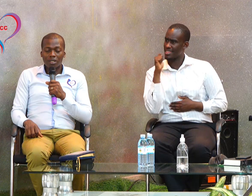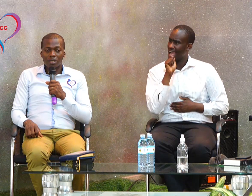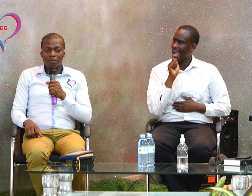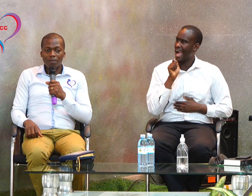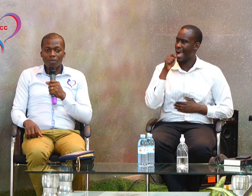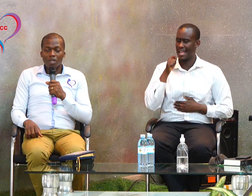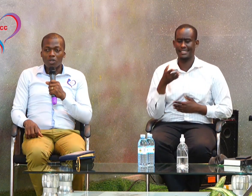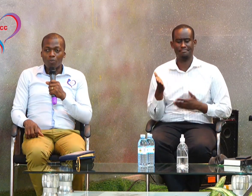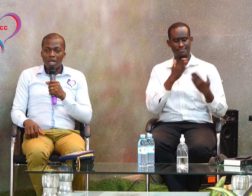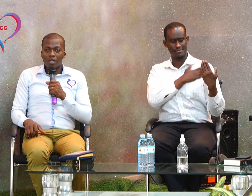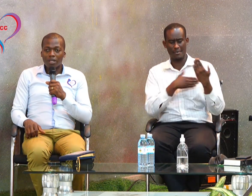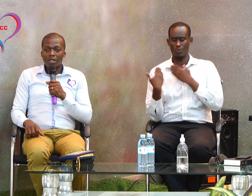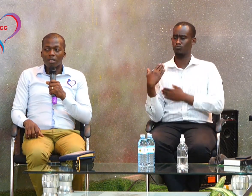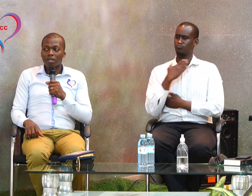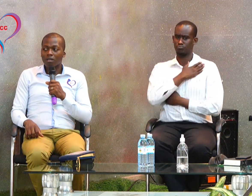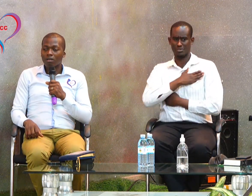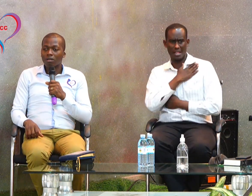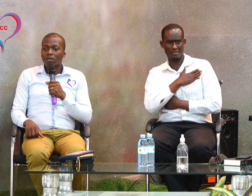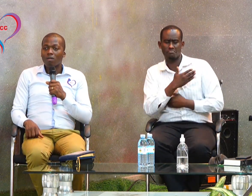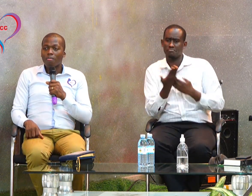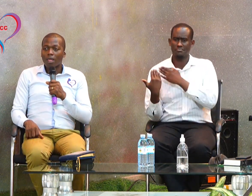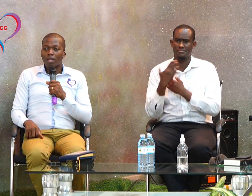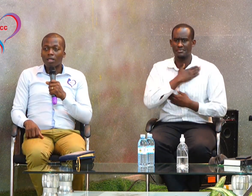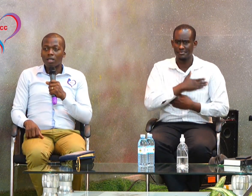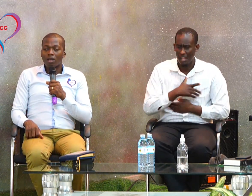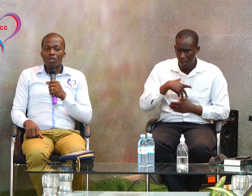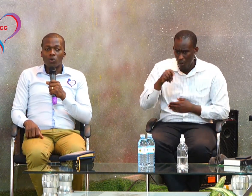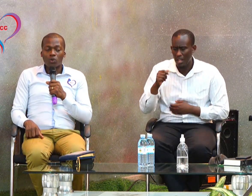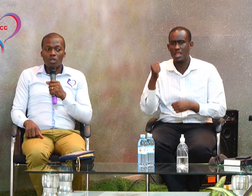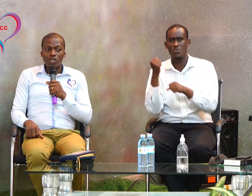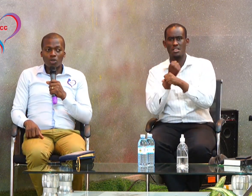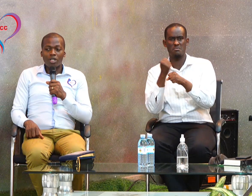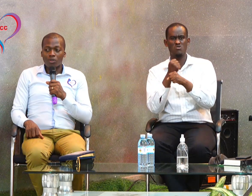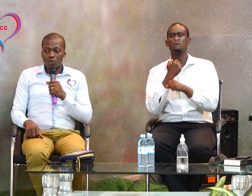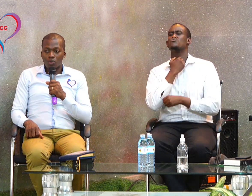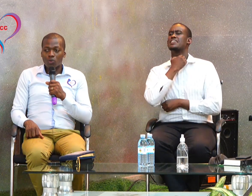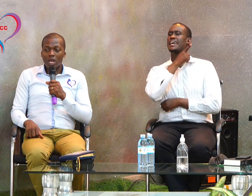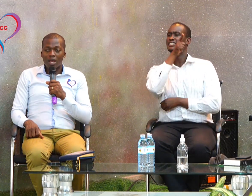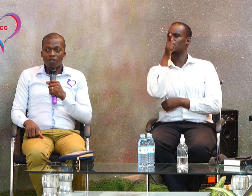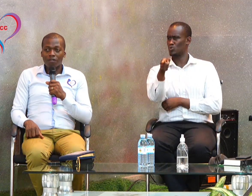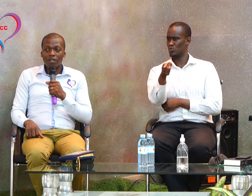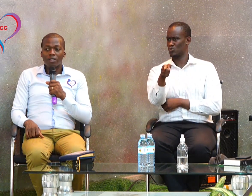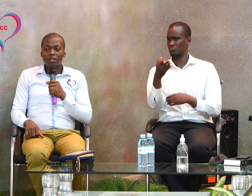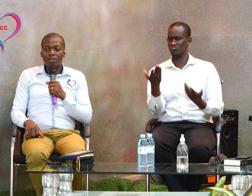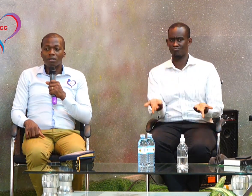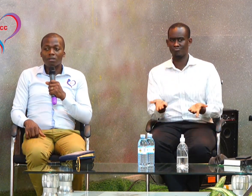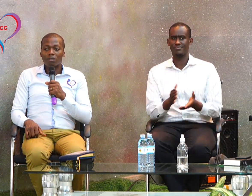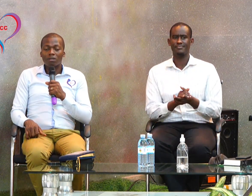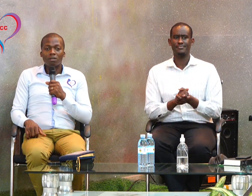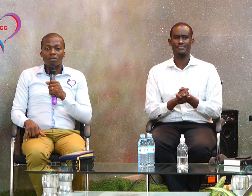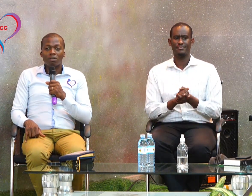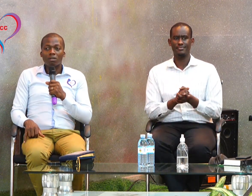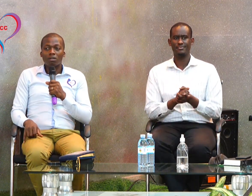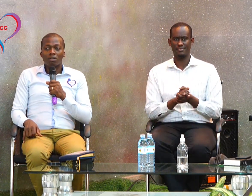teeth. N'onaaba. You bathe. N'ogenda ku mulimu gw'otayagala. And you go to the job that you do not love.